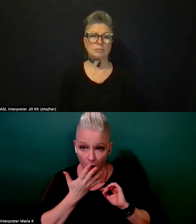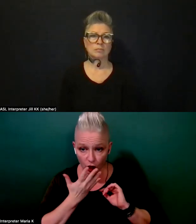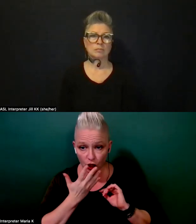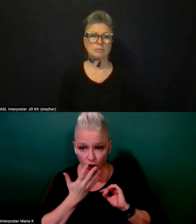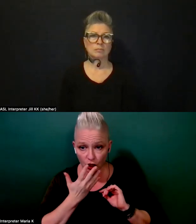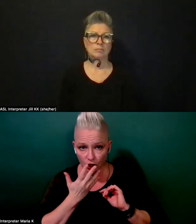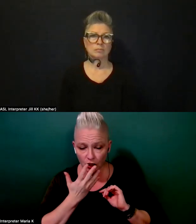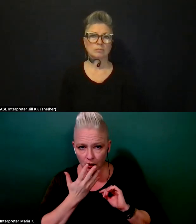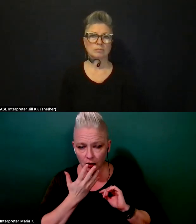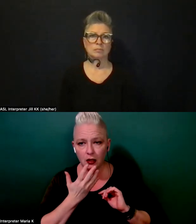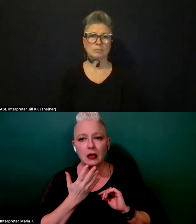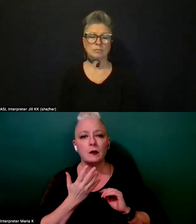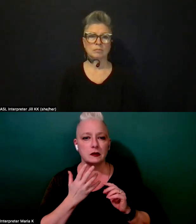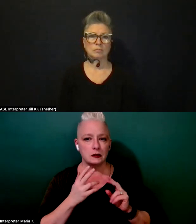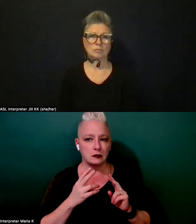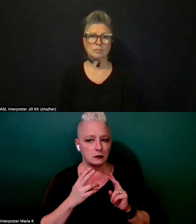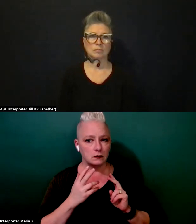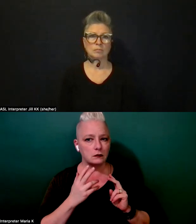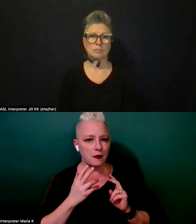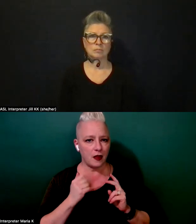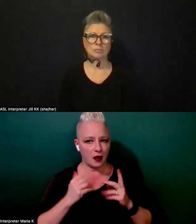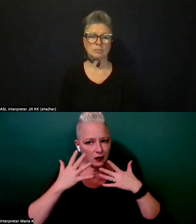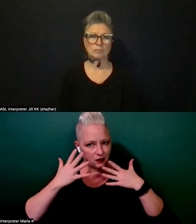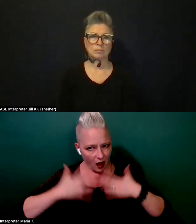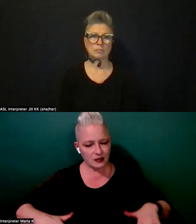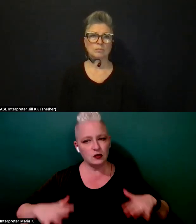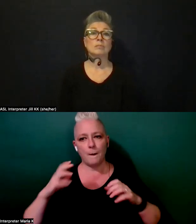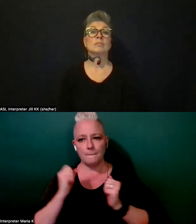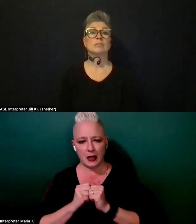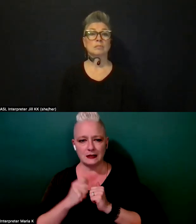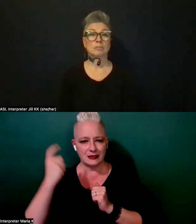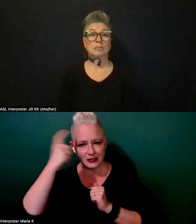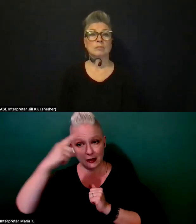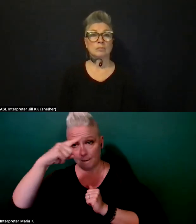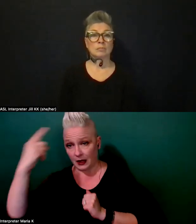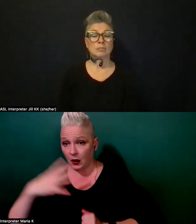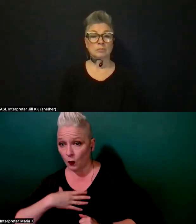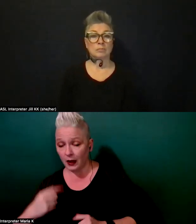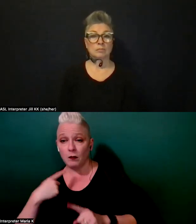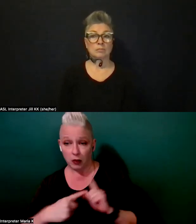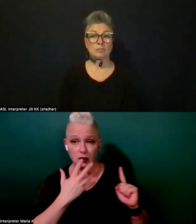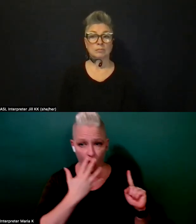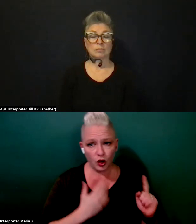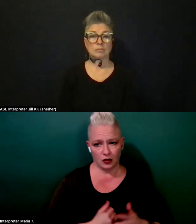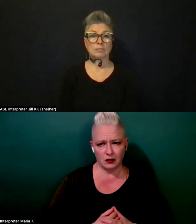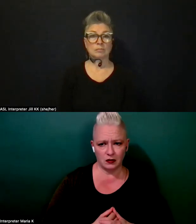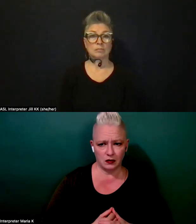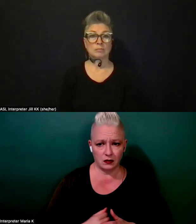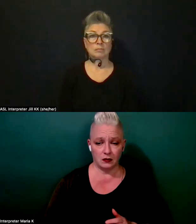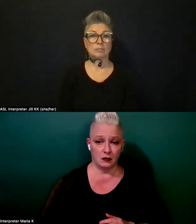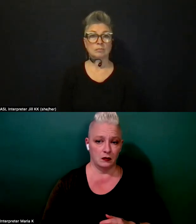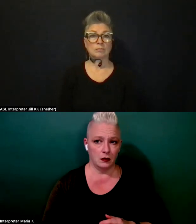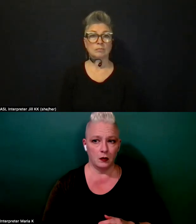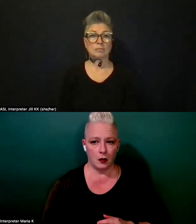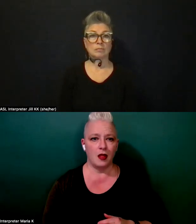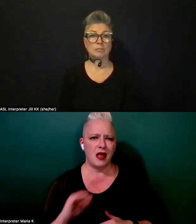was a colorful outfit that made sense in black and white and in color. And that was like a lot of the whole movie